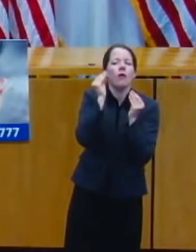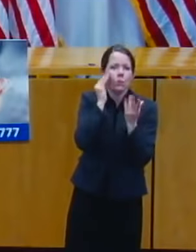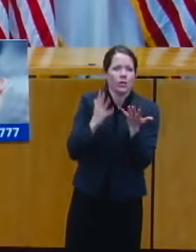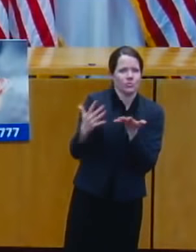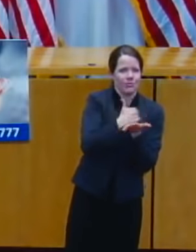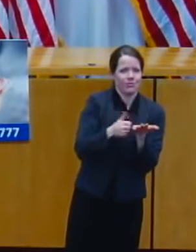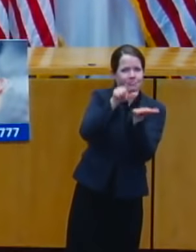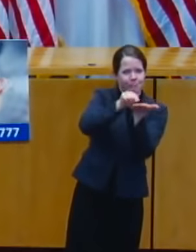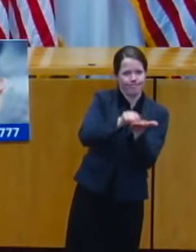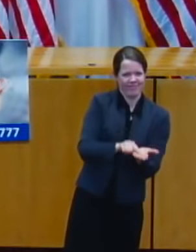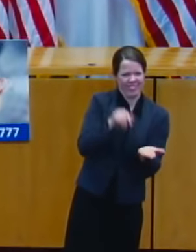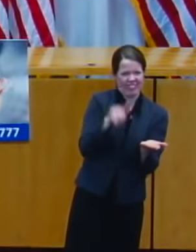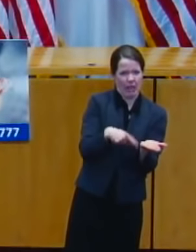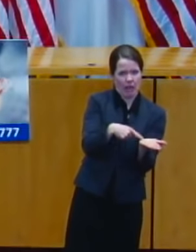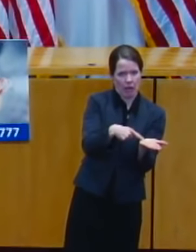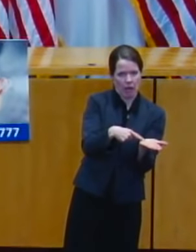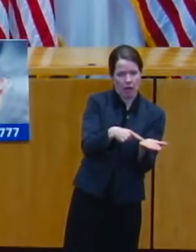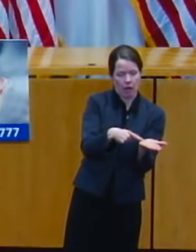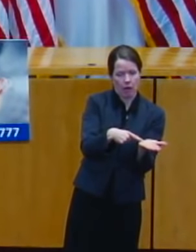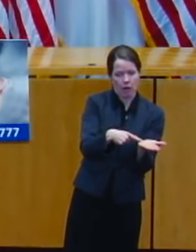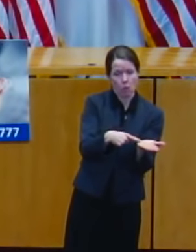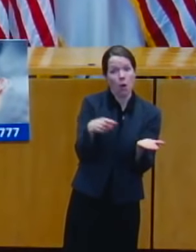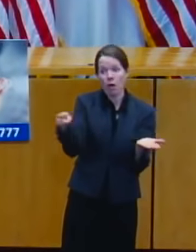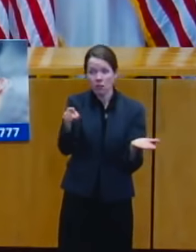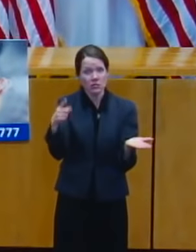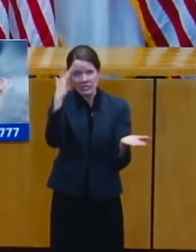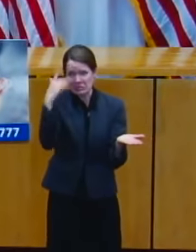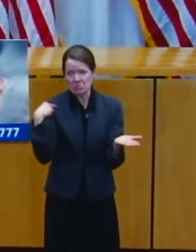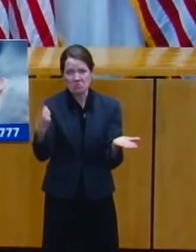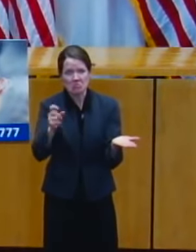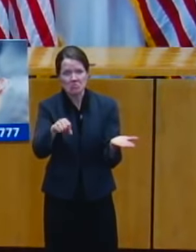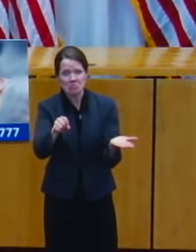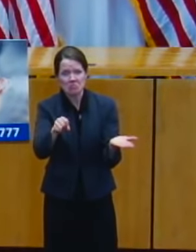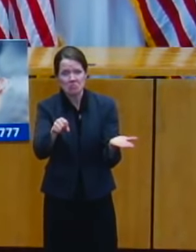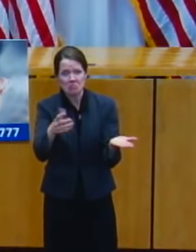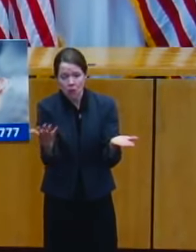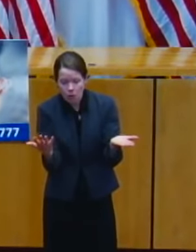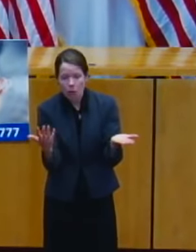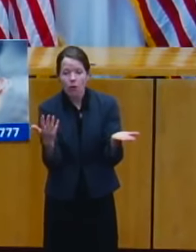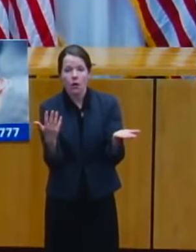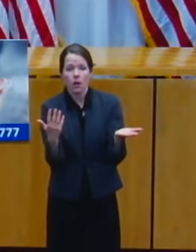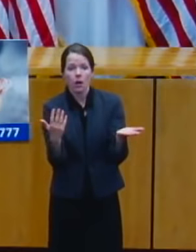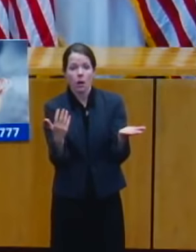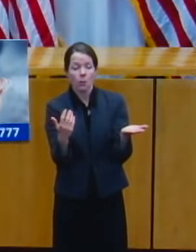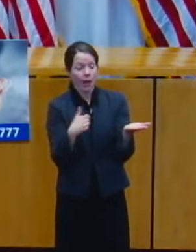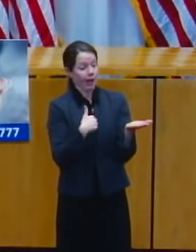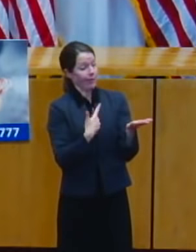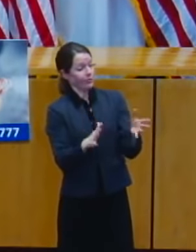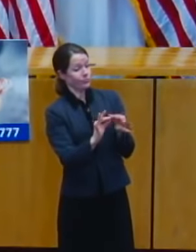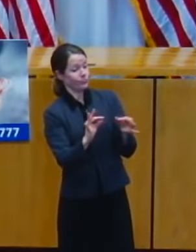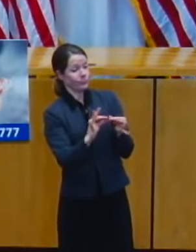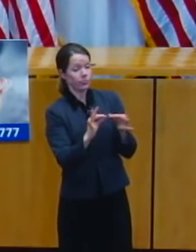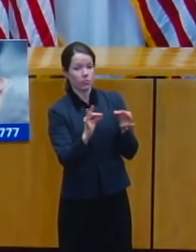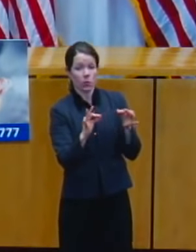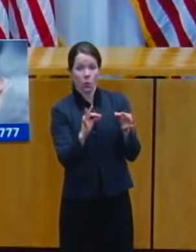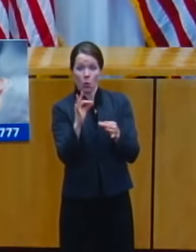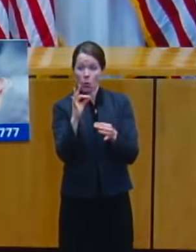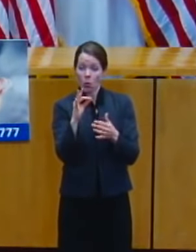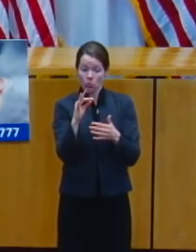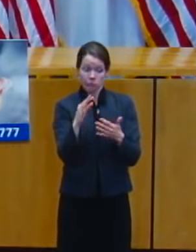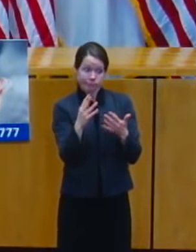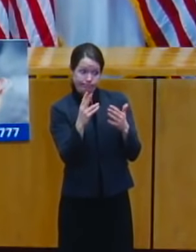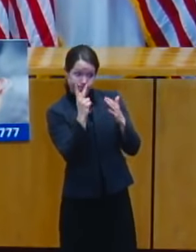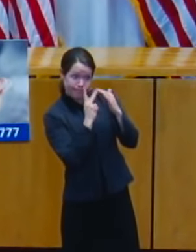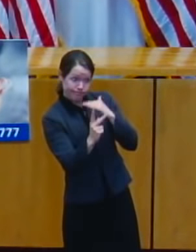surge capacity and assuming that at some point in the not too distant future, we and the